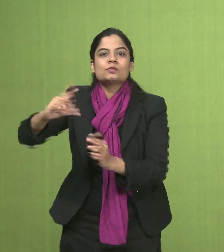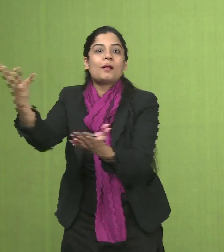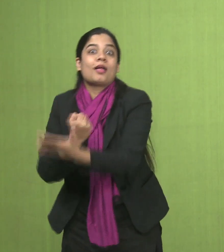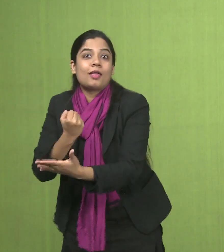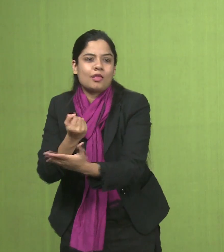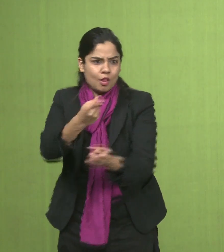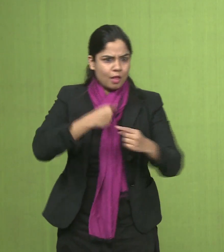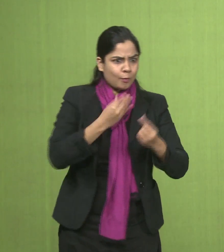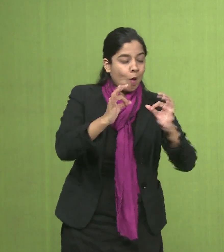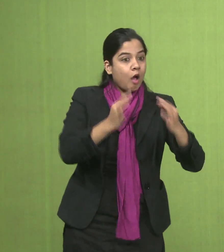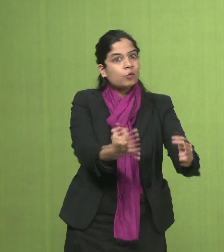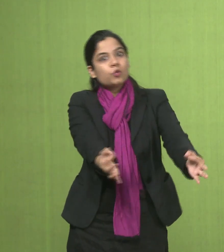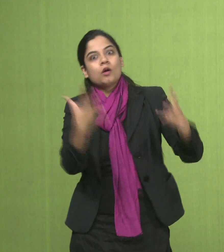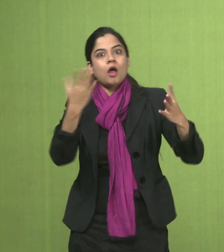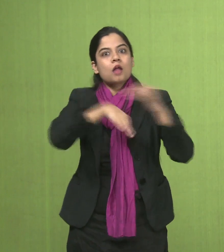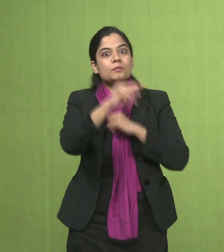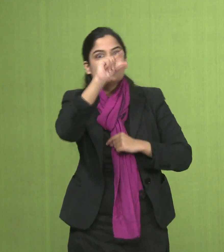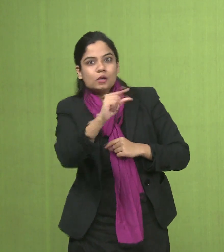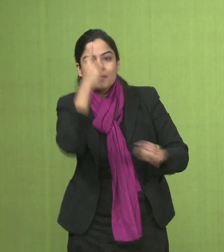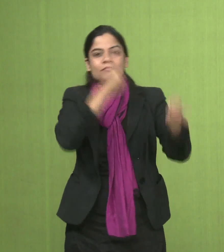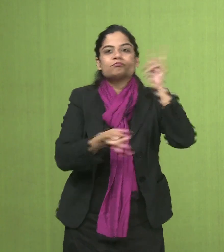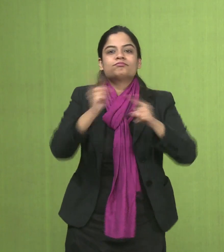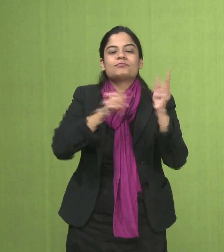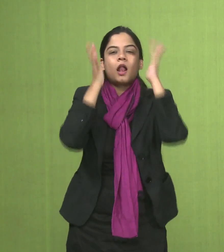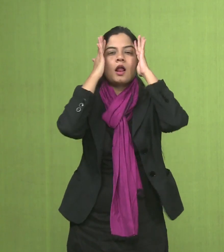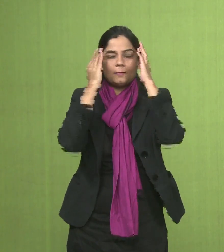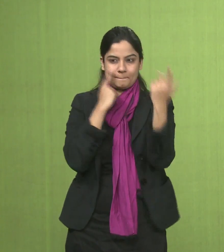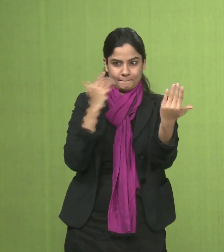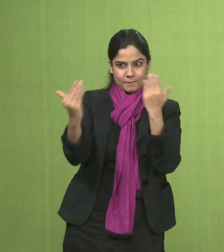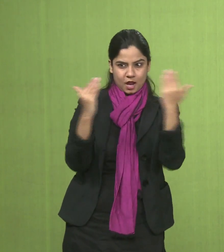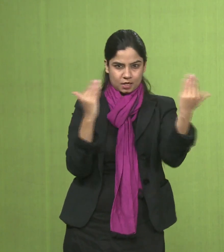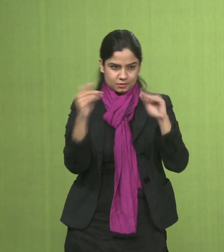will be more aware about all this once we have consumer education.